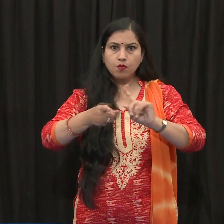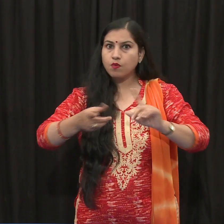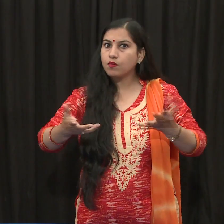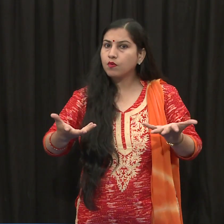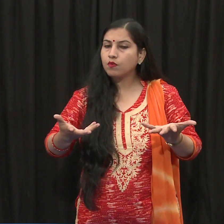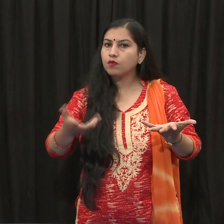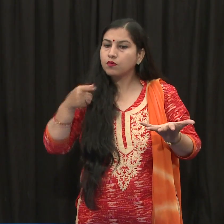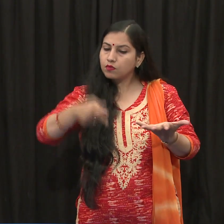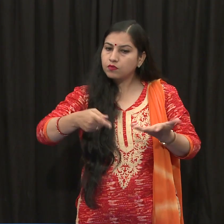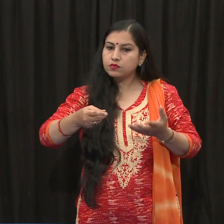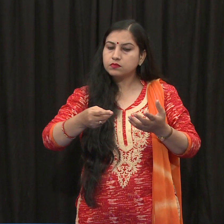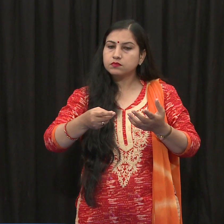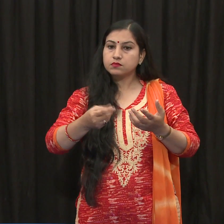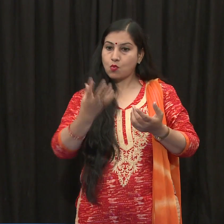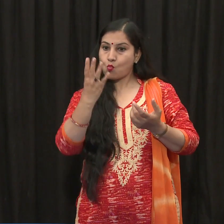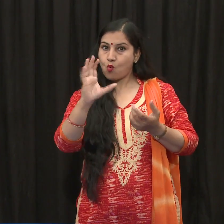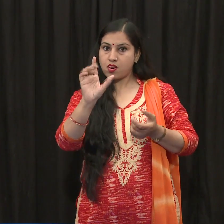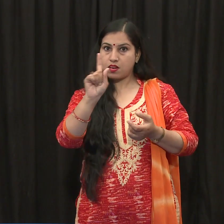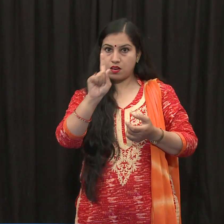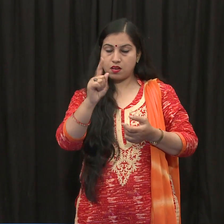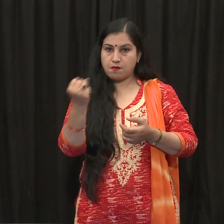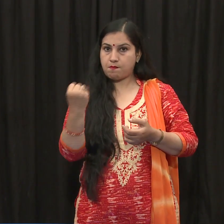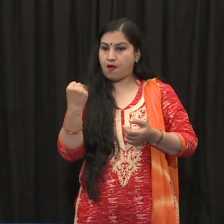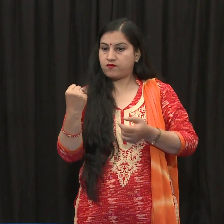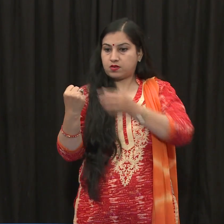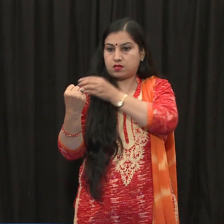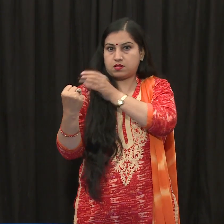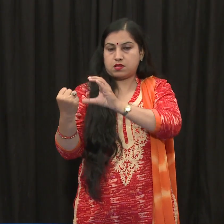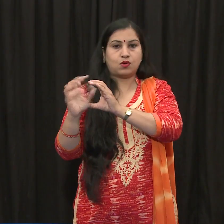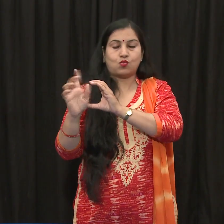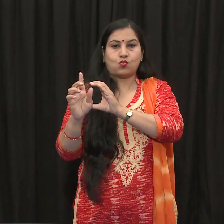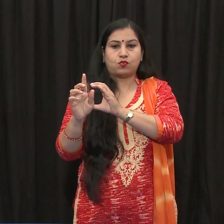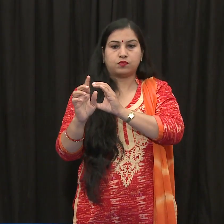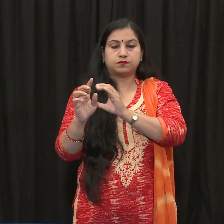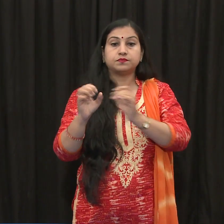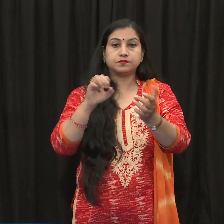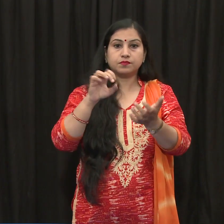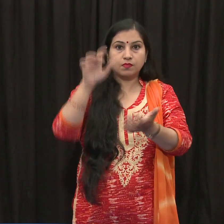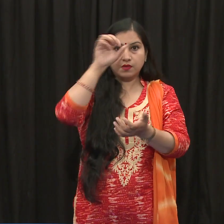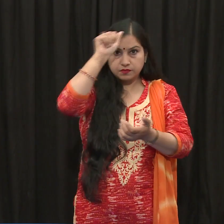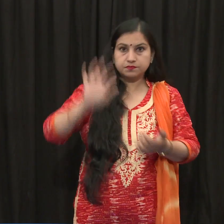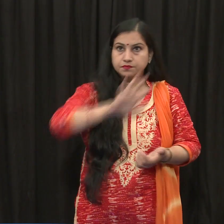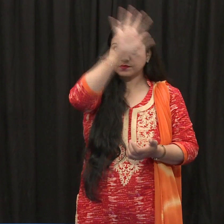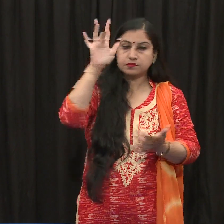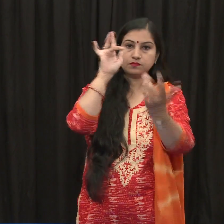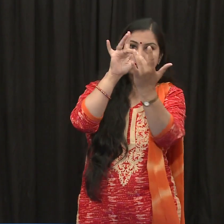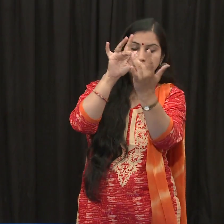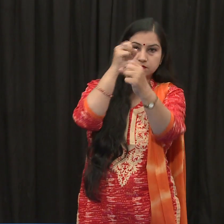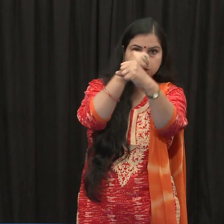has been distributed between central and state